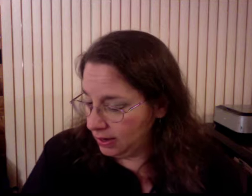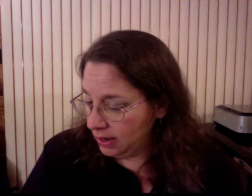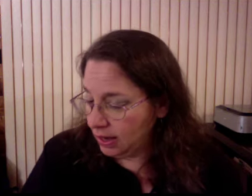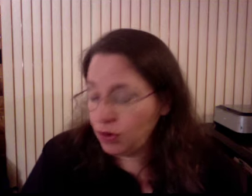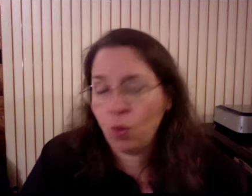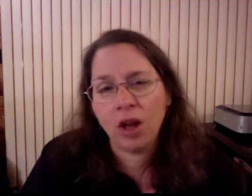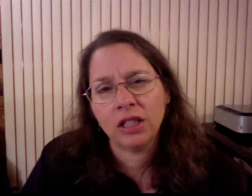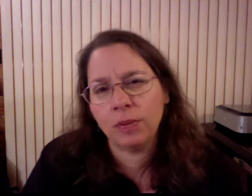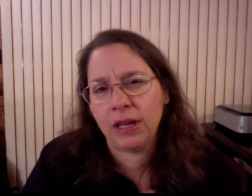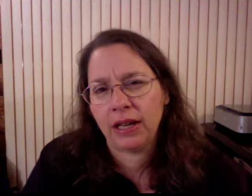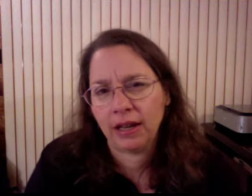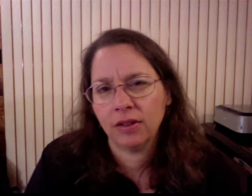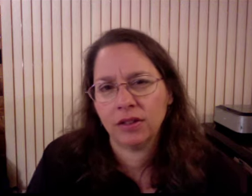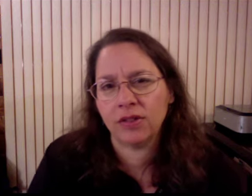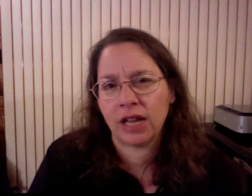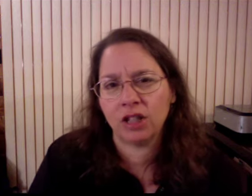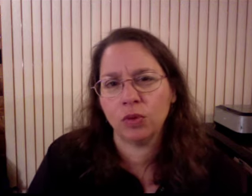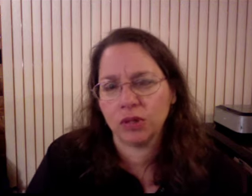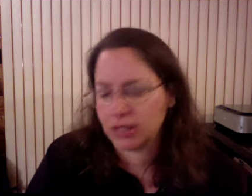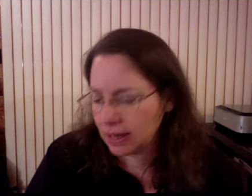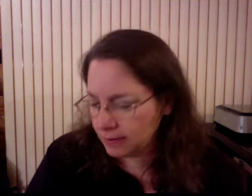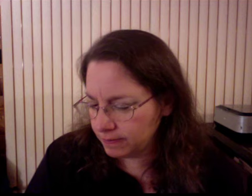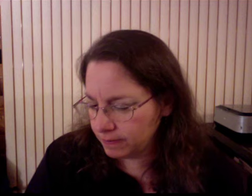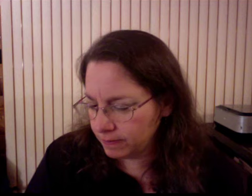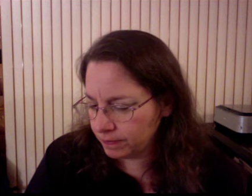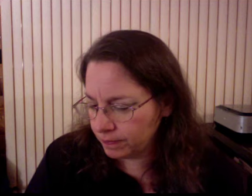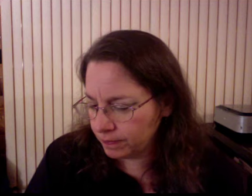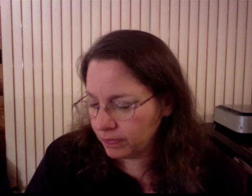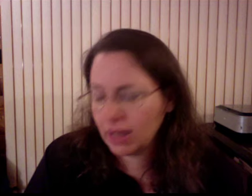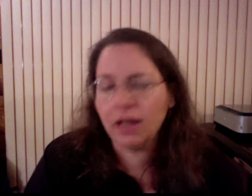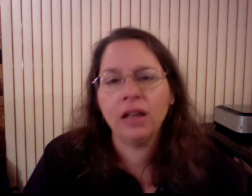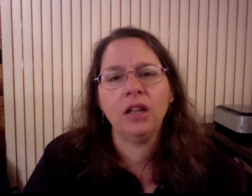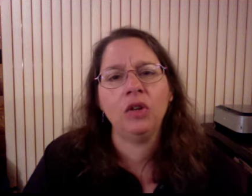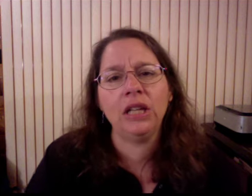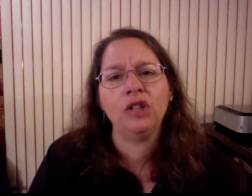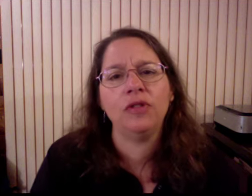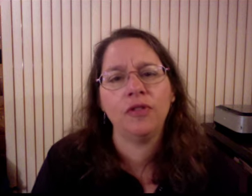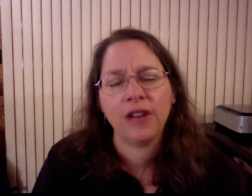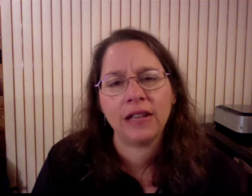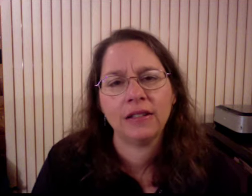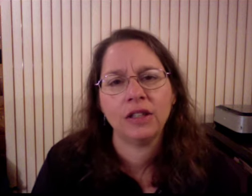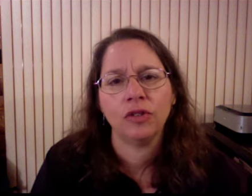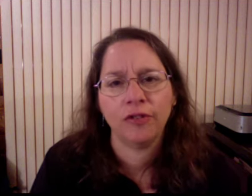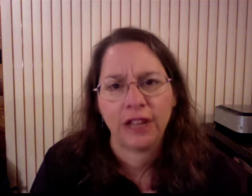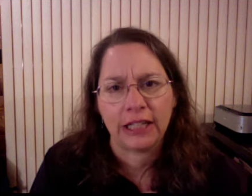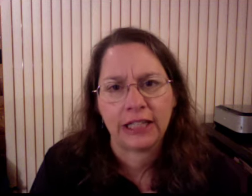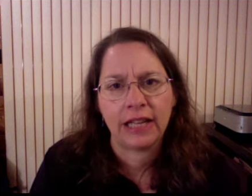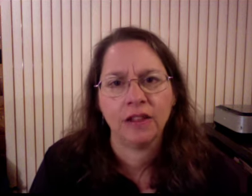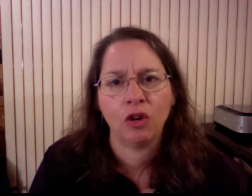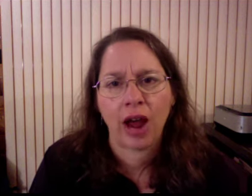If you want to be healed of sexual sin, you need to fix your feet in the ground